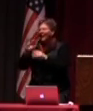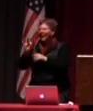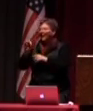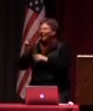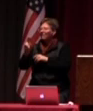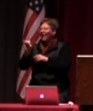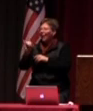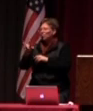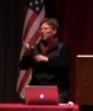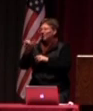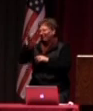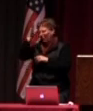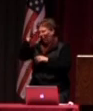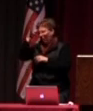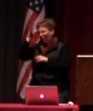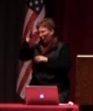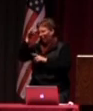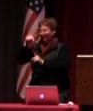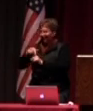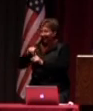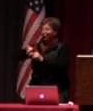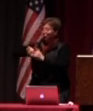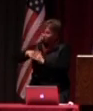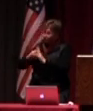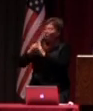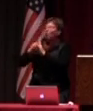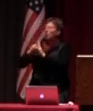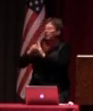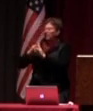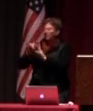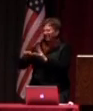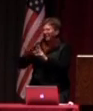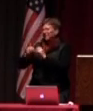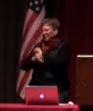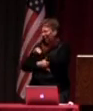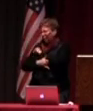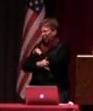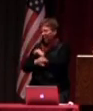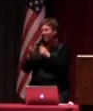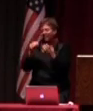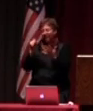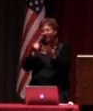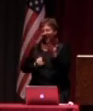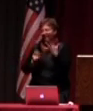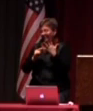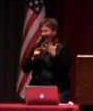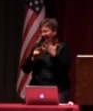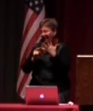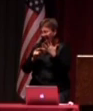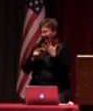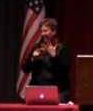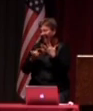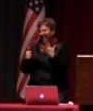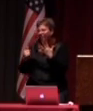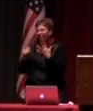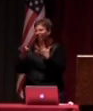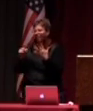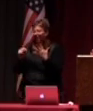nation itself springs. In this sense, it was used far more sparingly. And finally, one other factor, and a very modern factor.